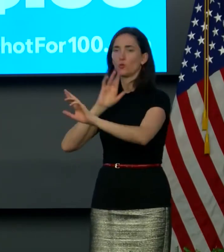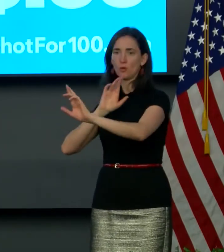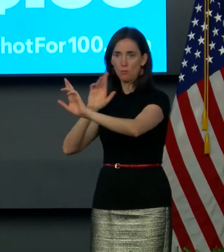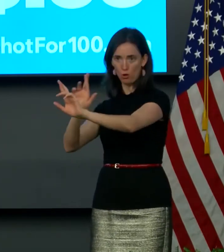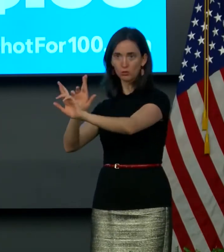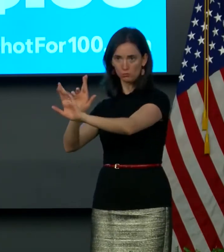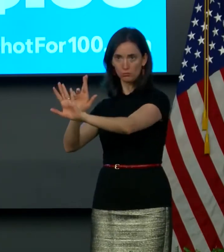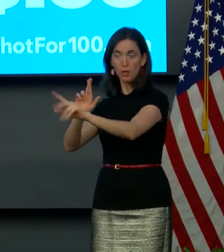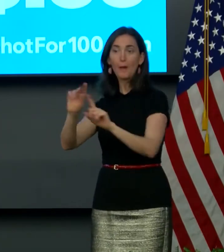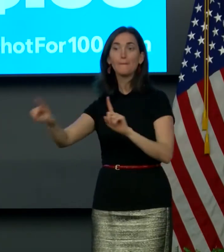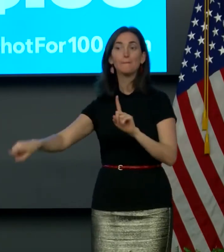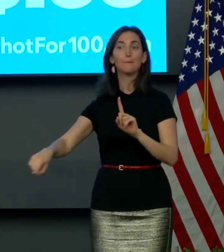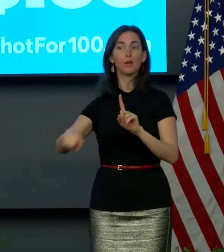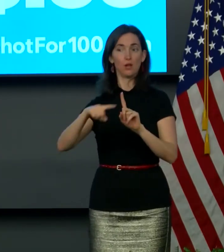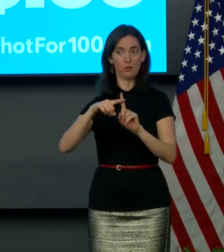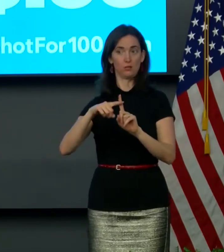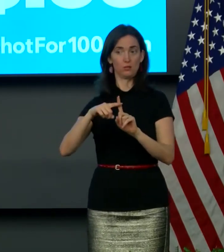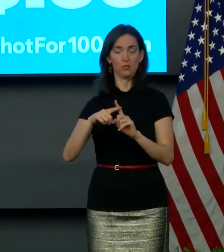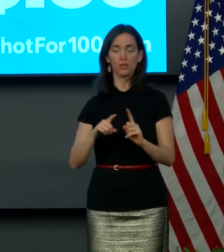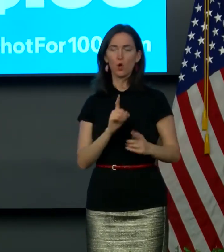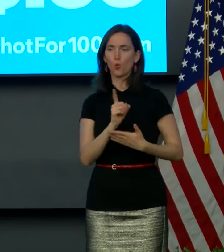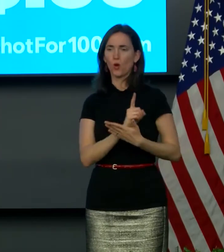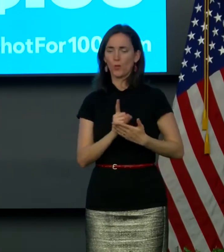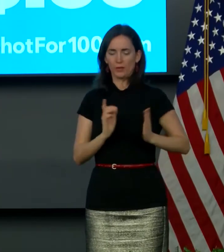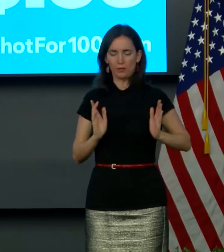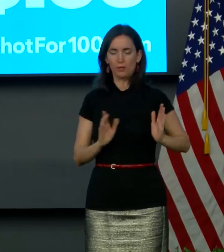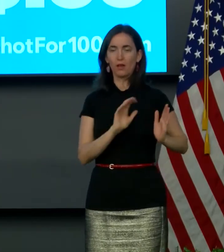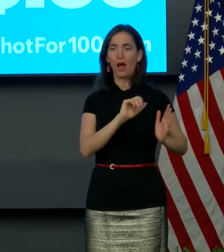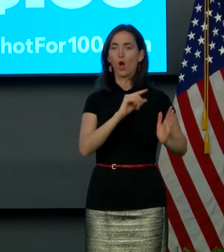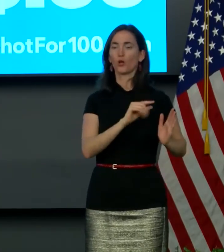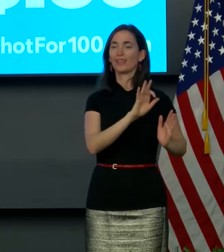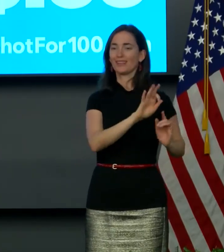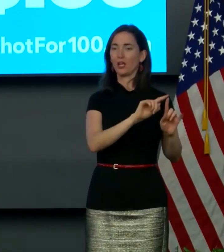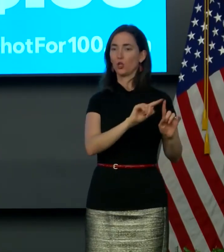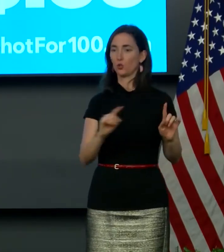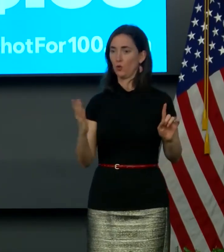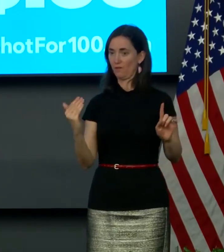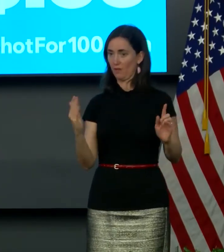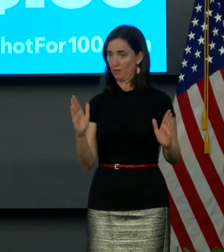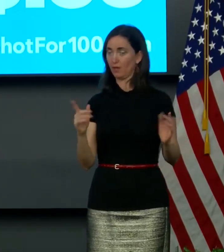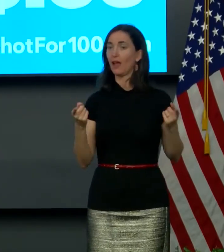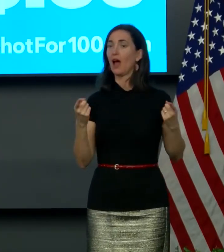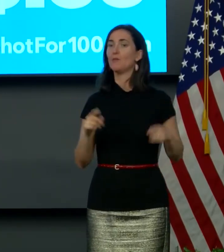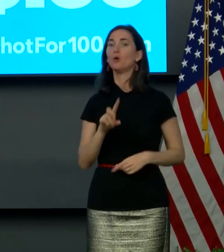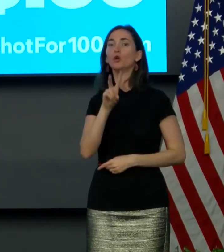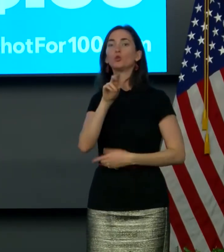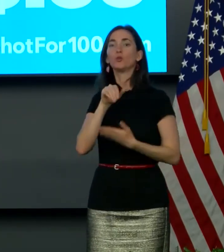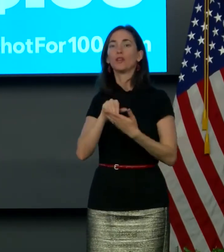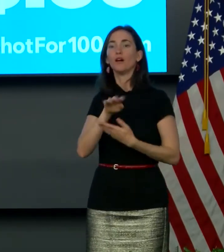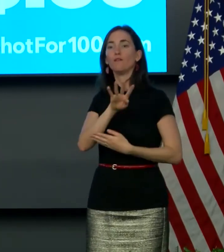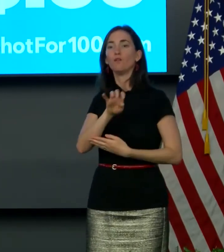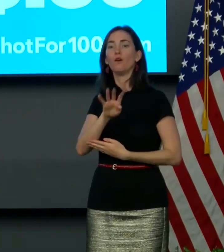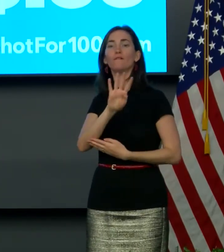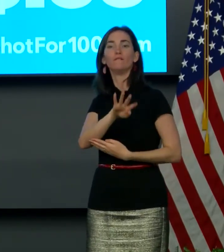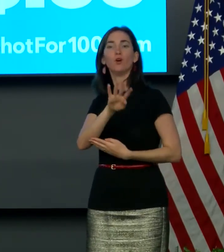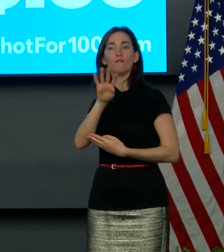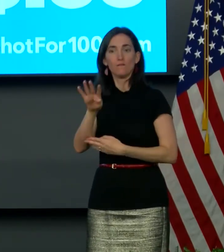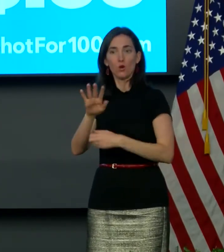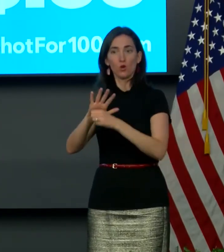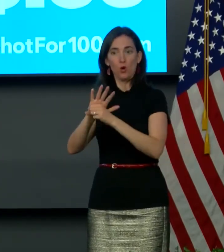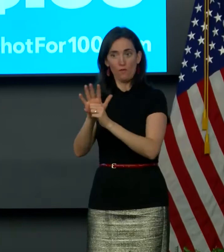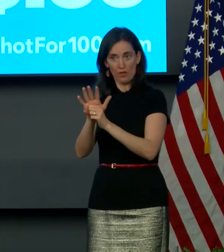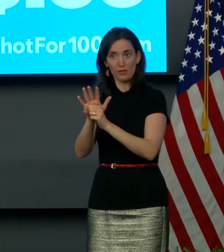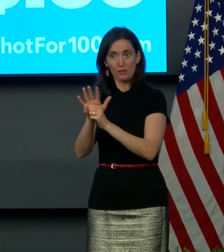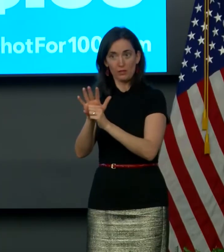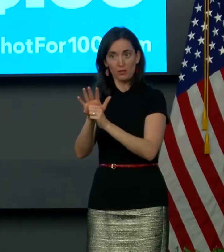during the week of August 9th through the 15th, a total of 2,444 COVID-19 cases were reported among